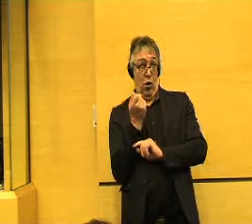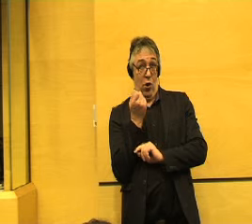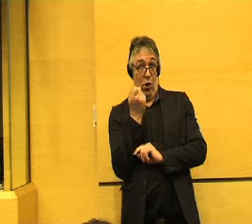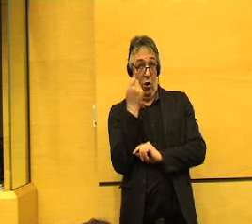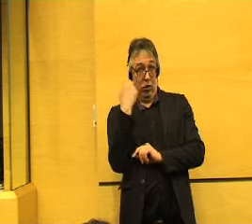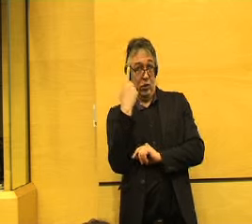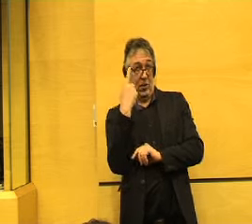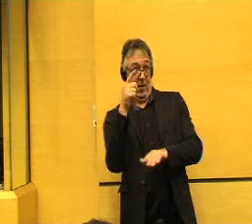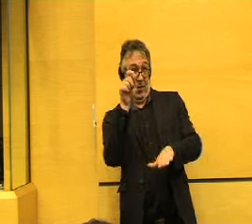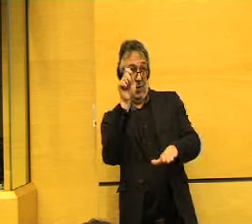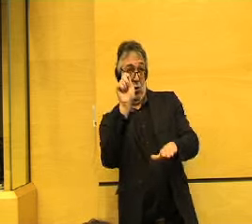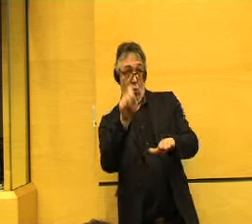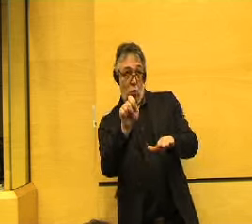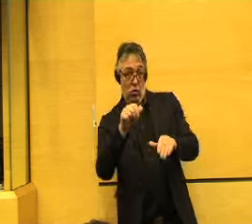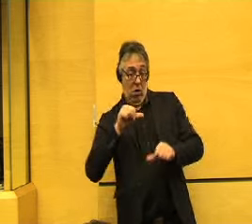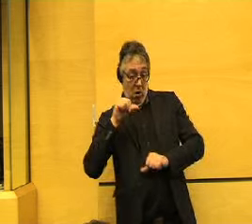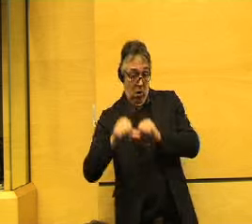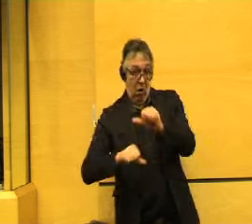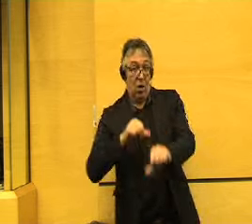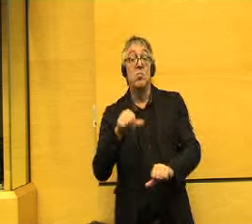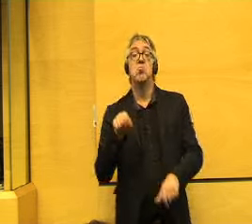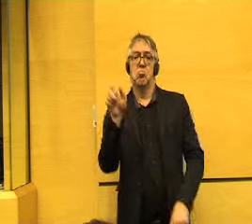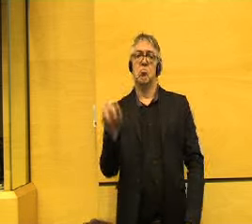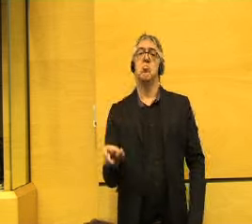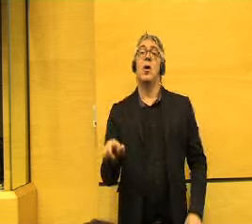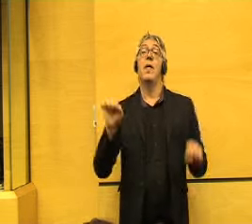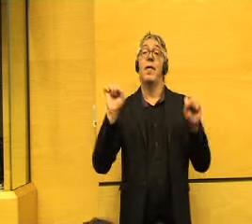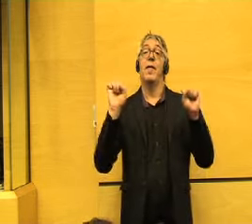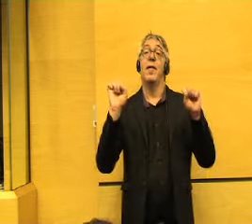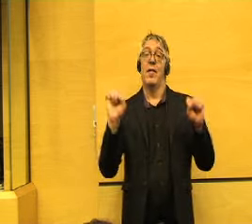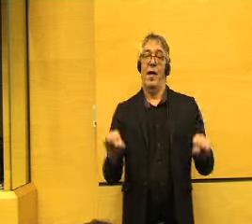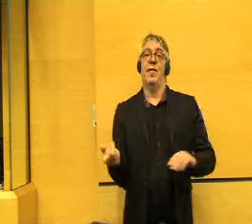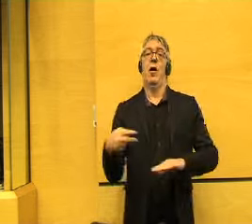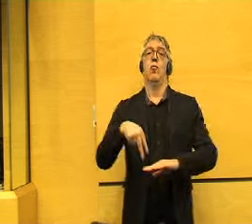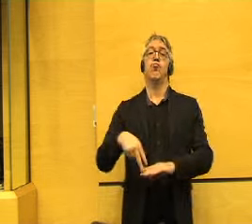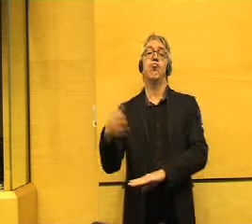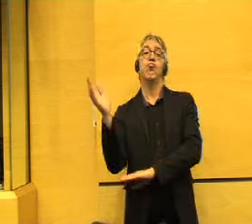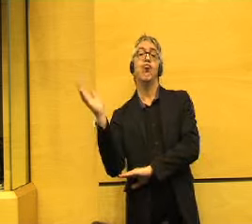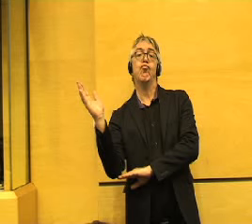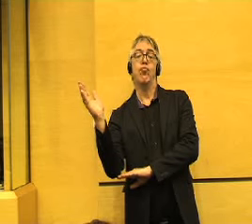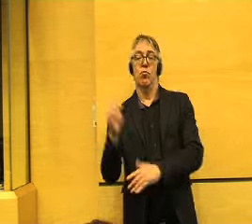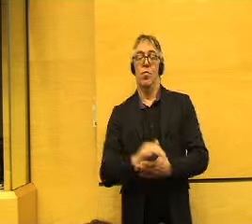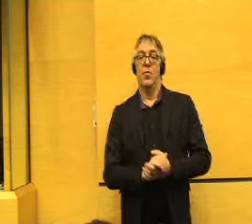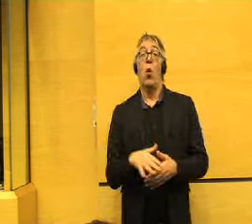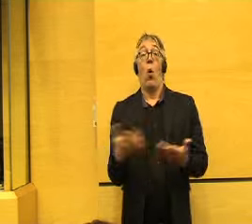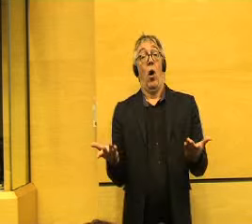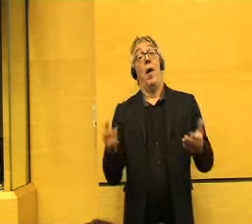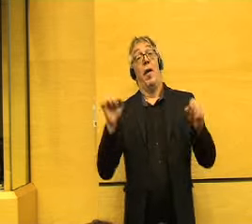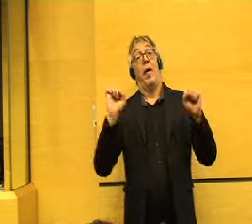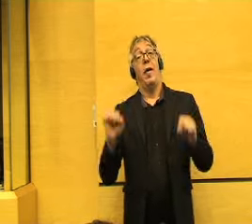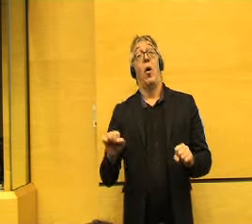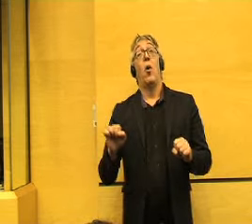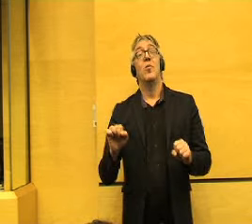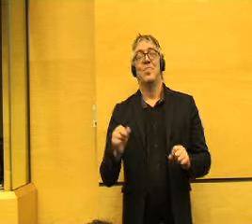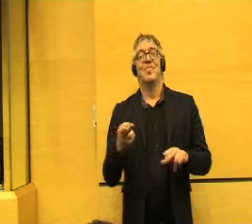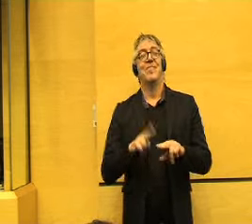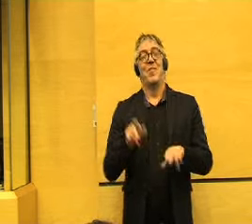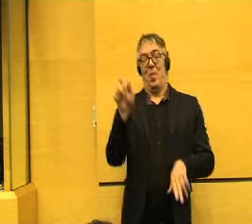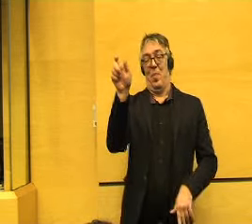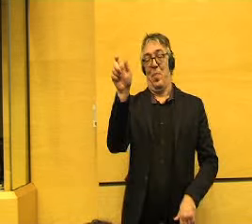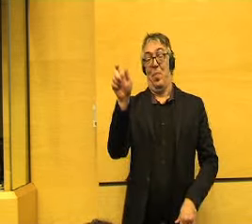of the contact. Such person can do contacts according to his or her will. Persons